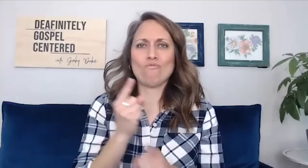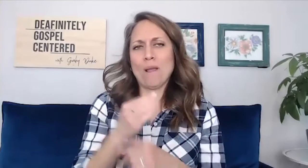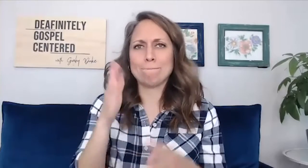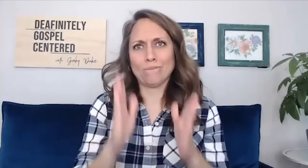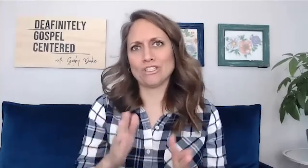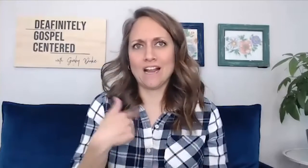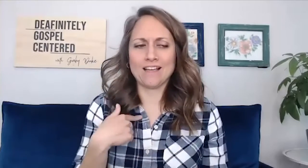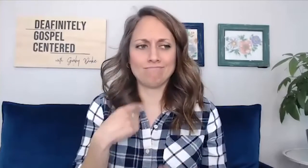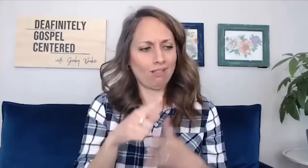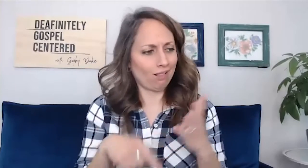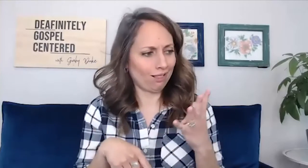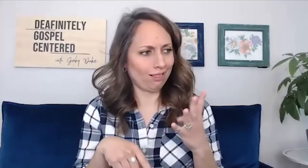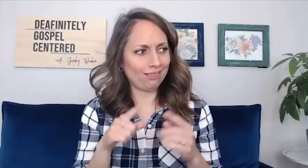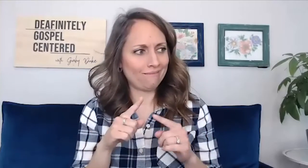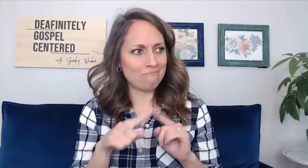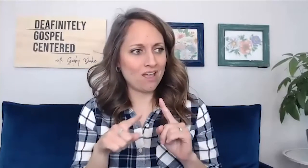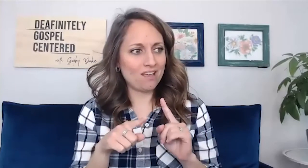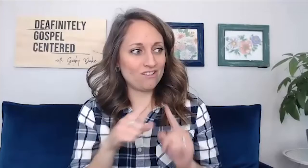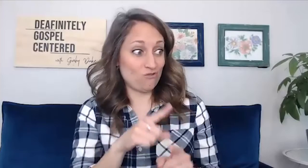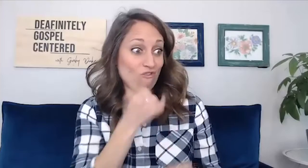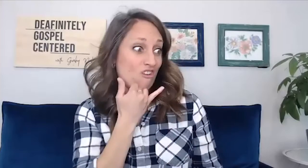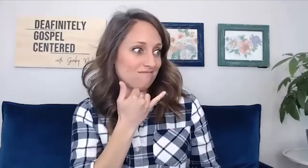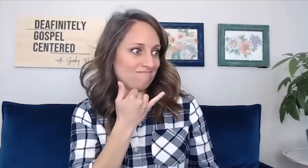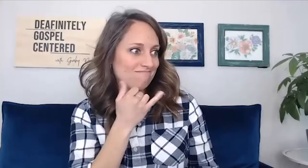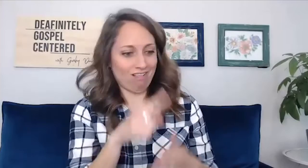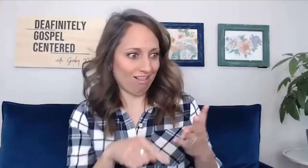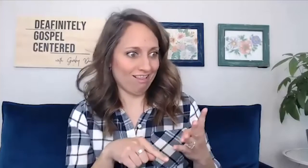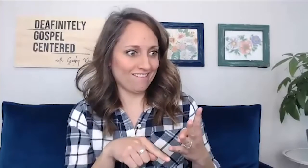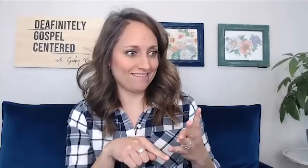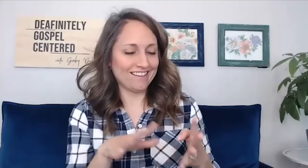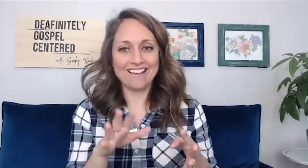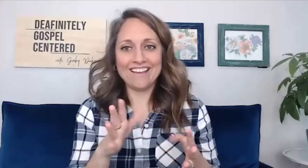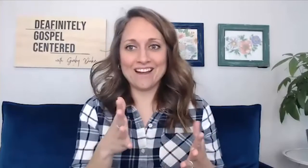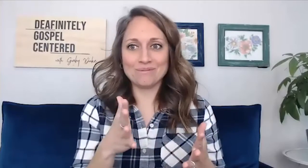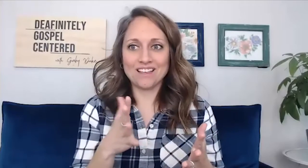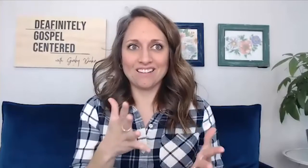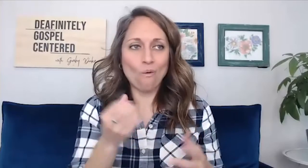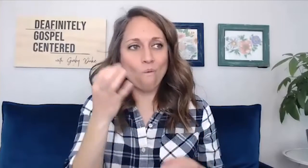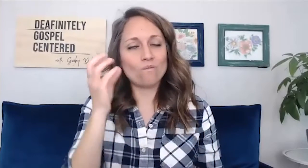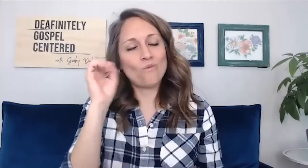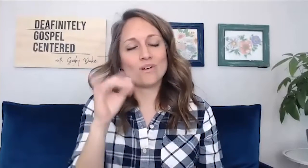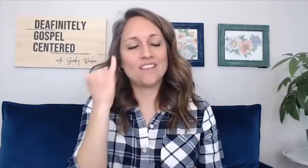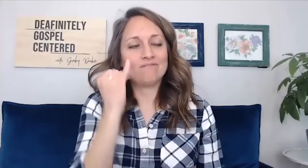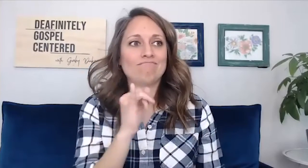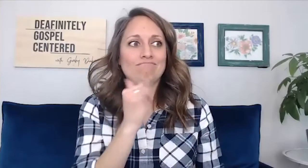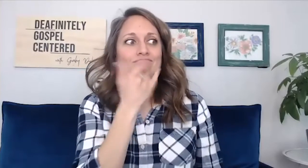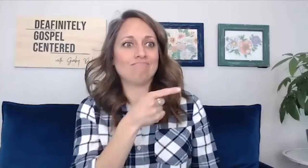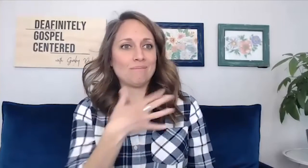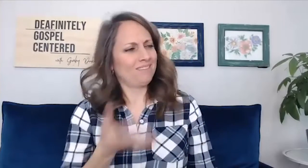this and this and this, but you're wrong. Or if I make a